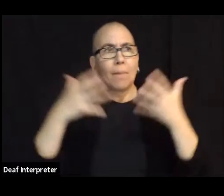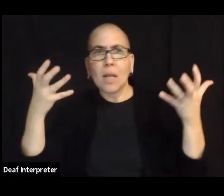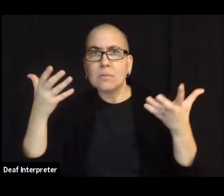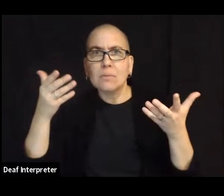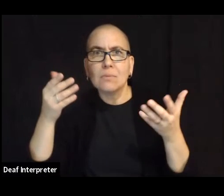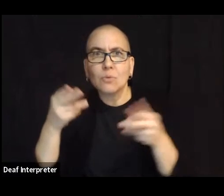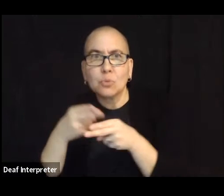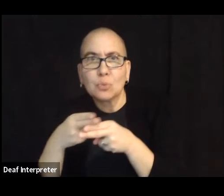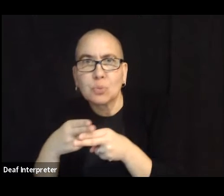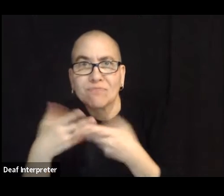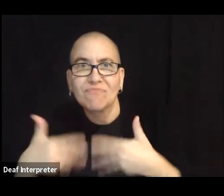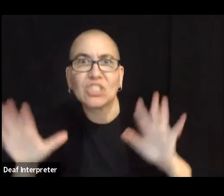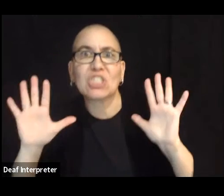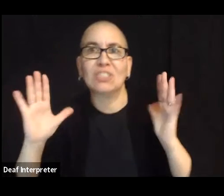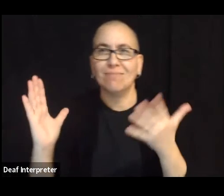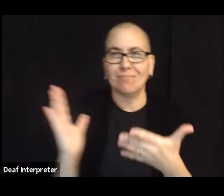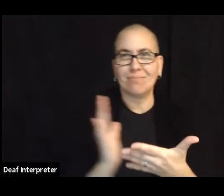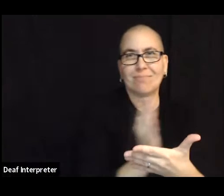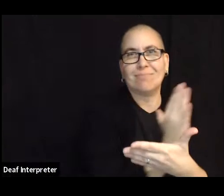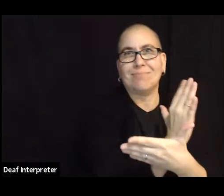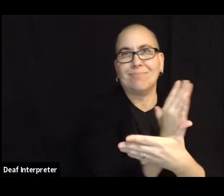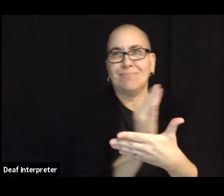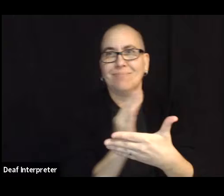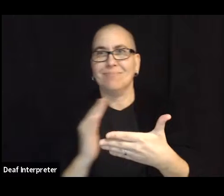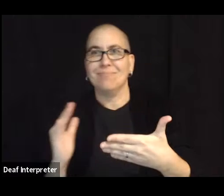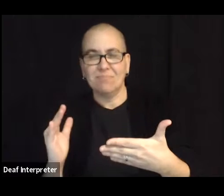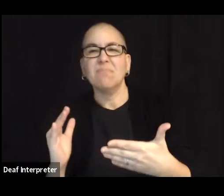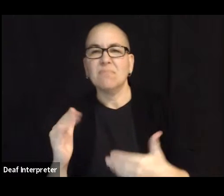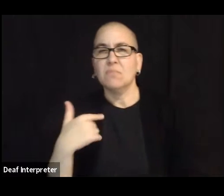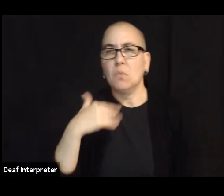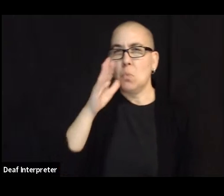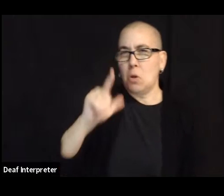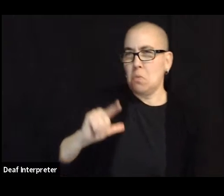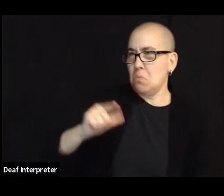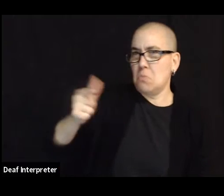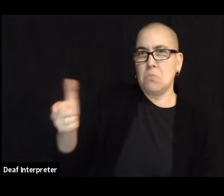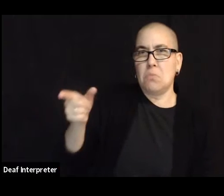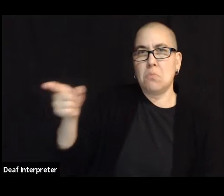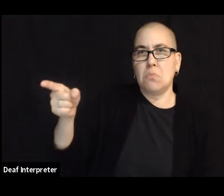this dashboard, I'll turn it over to Kris Ehresmann.